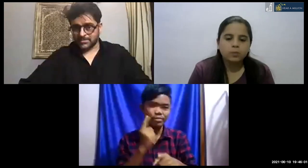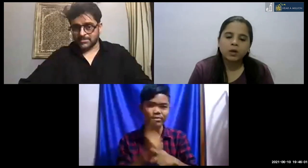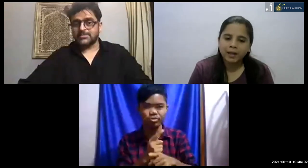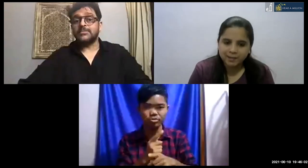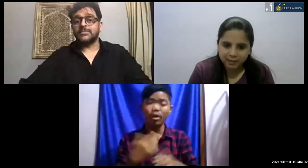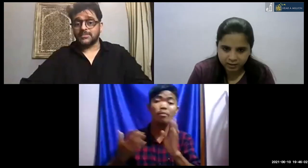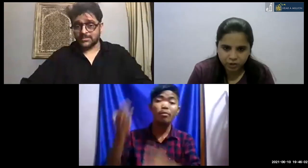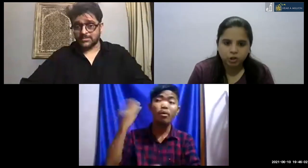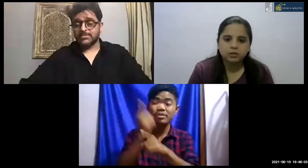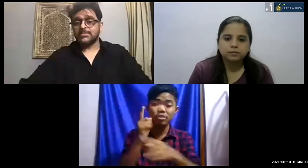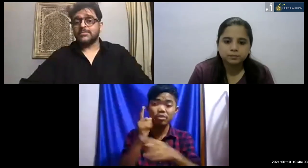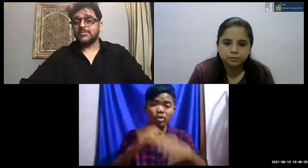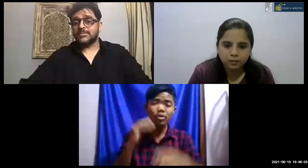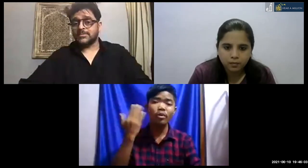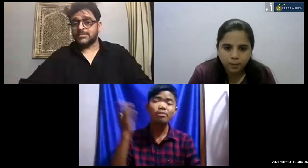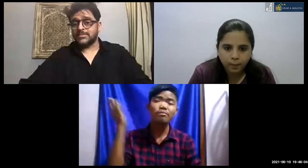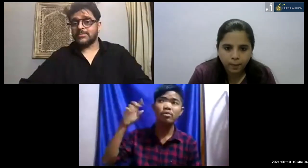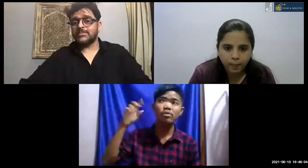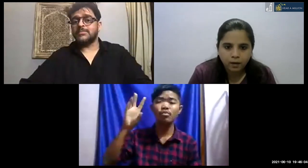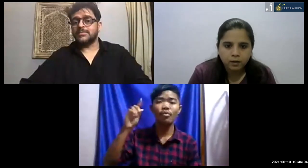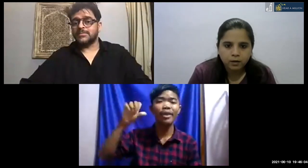So I'm working as a teacher.